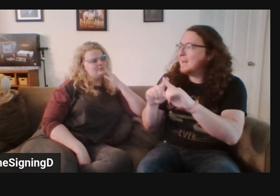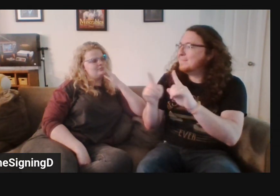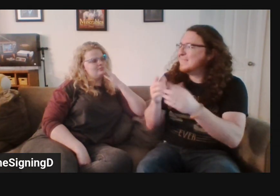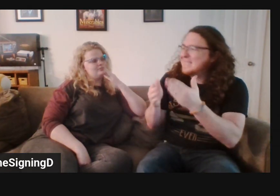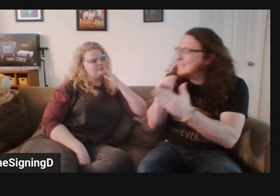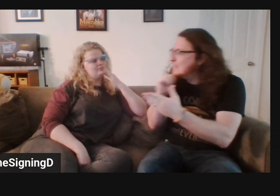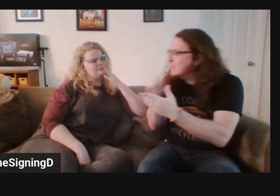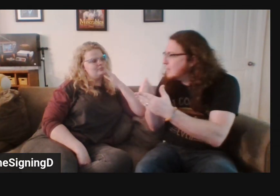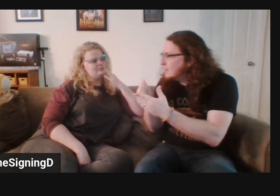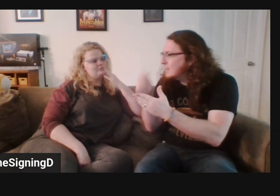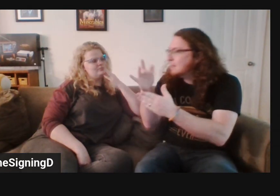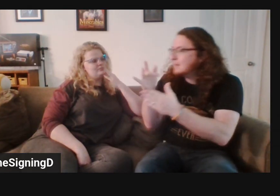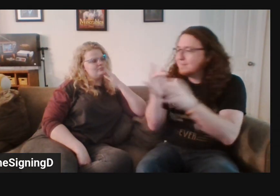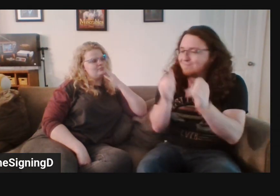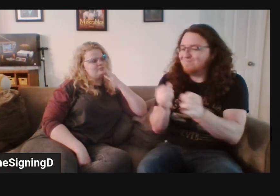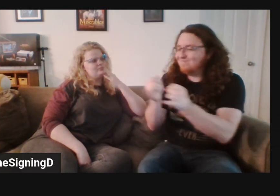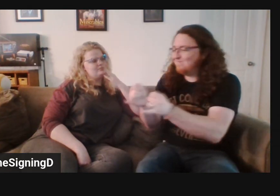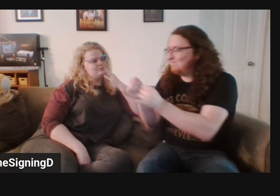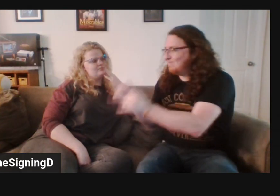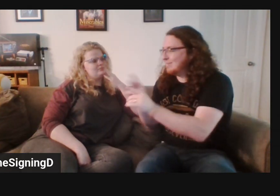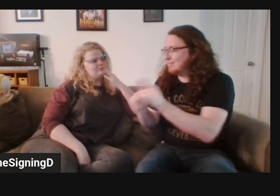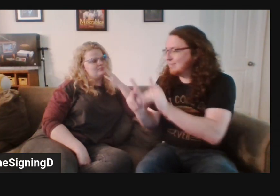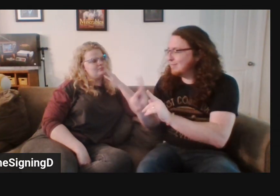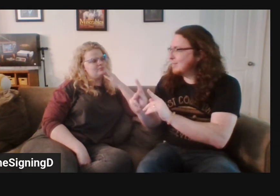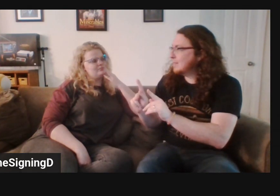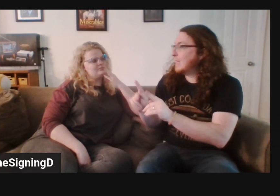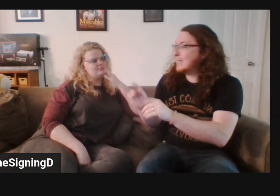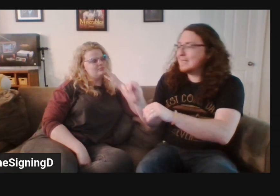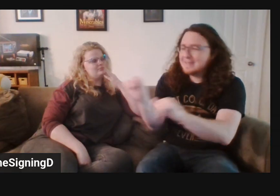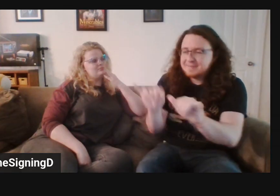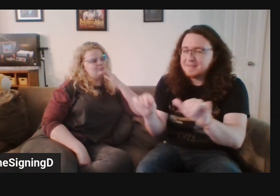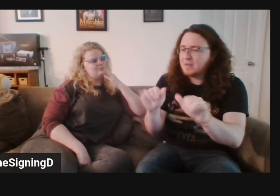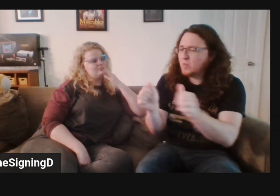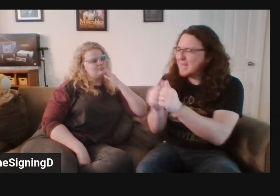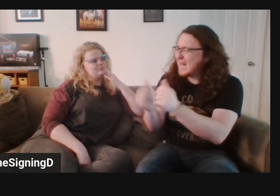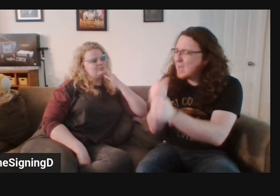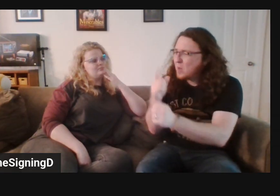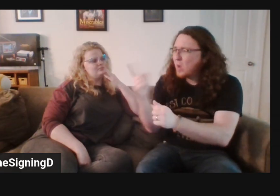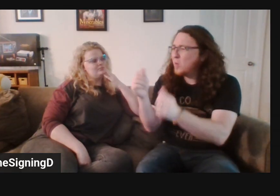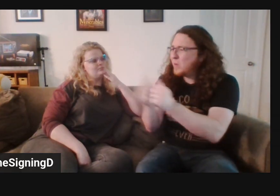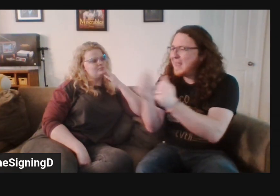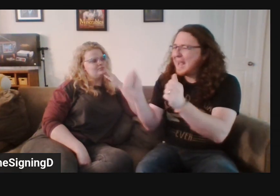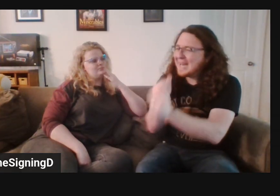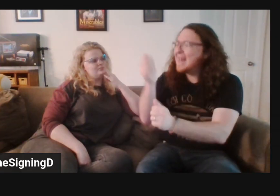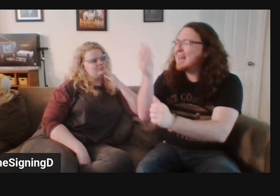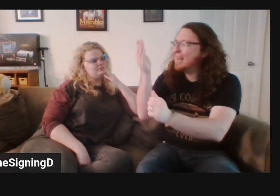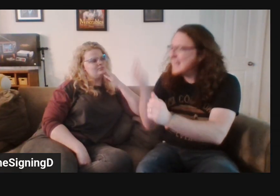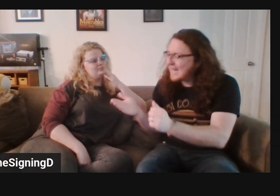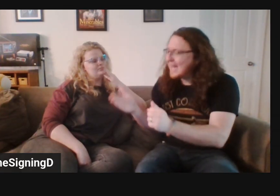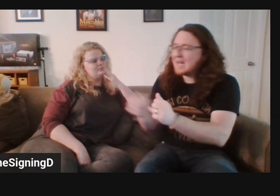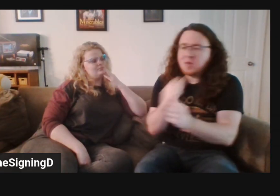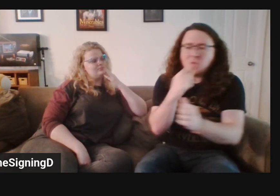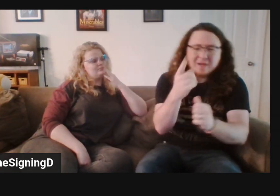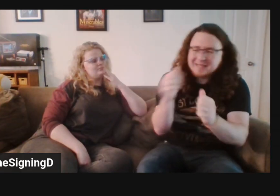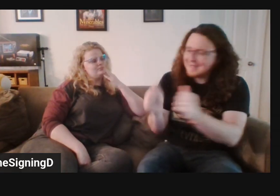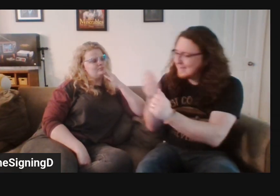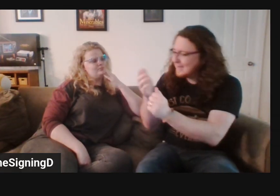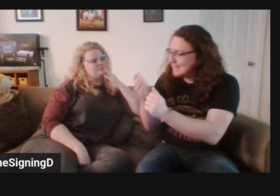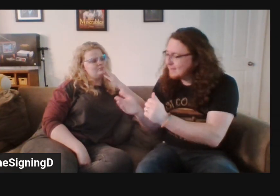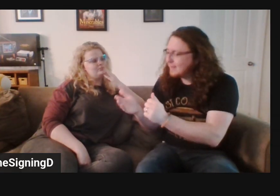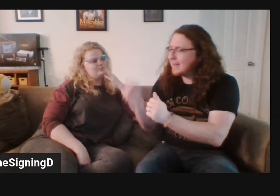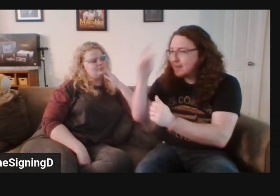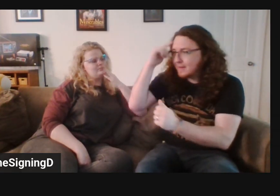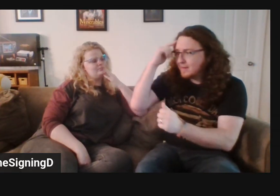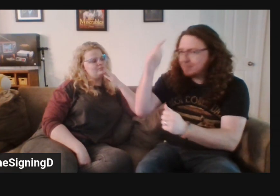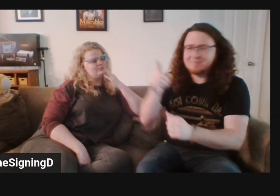don't because it's an individual person. Same thing with anyone with anything. Anyone with anything. I think